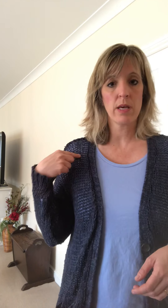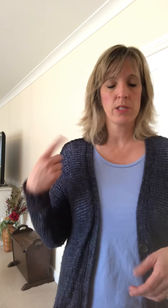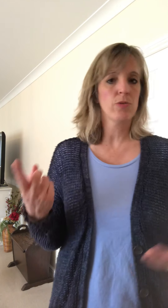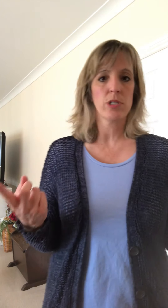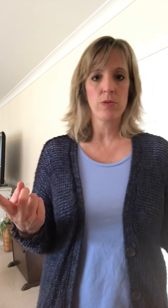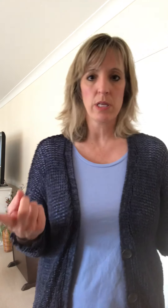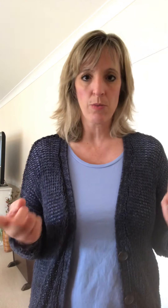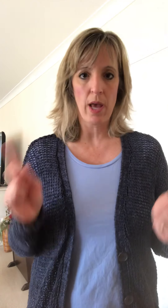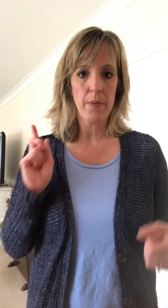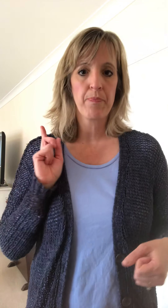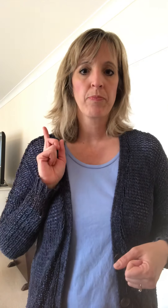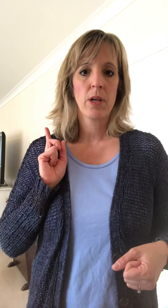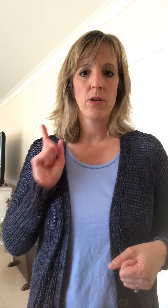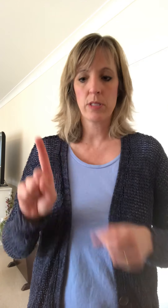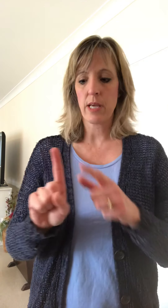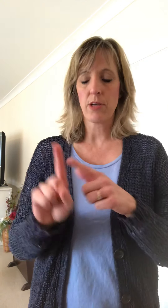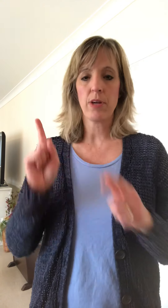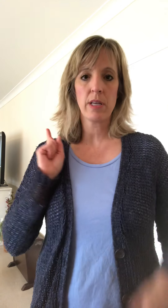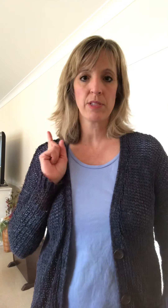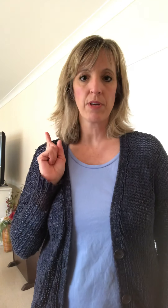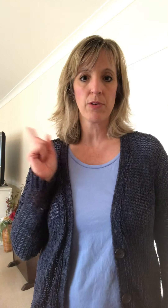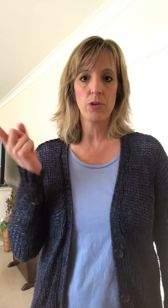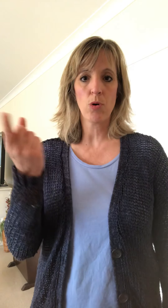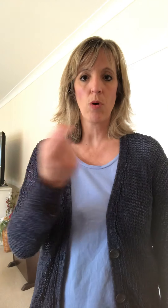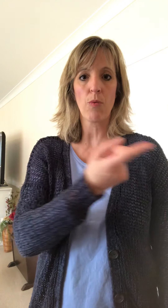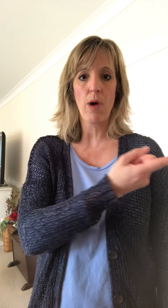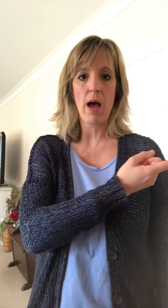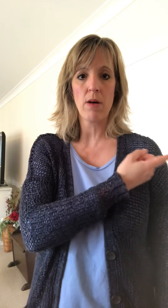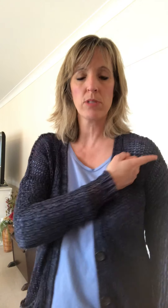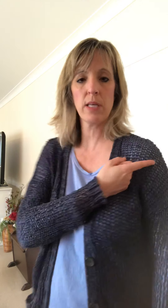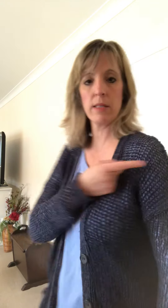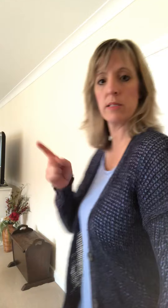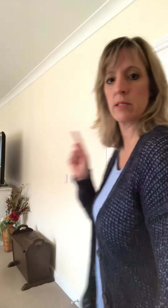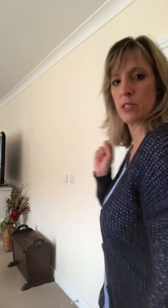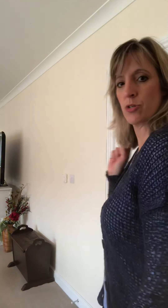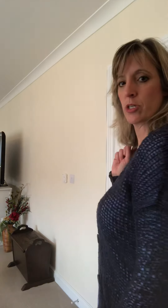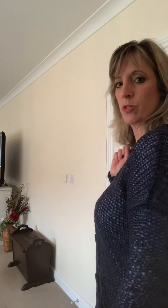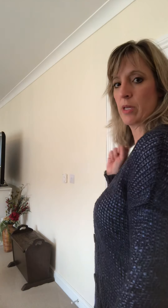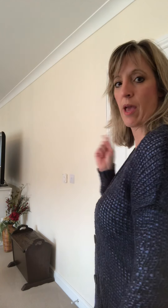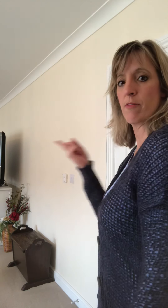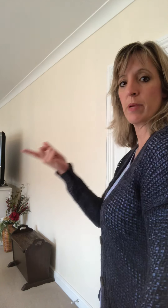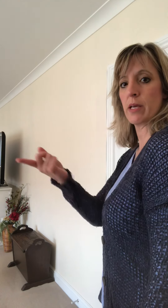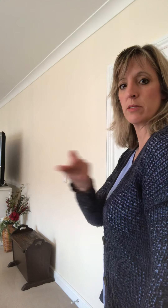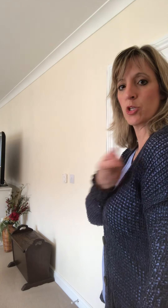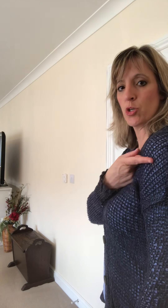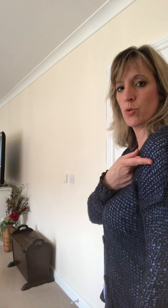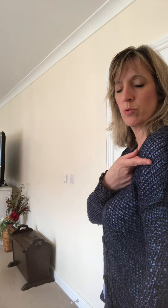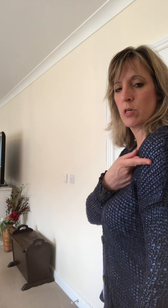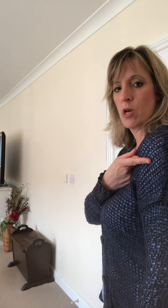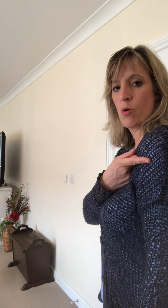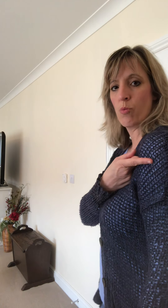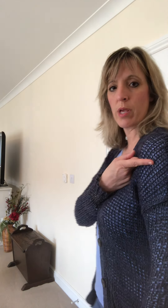is, you can do it either way. You can take your index finger and you go around like this because you're including everybody else in you.